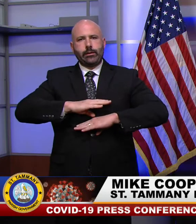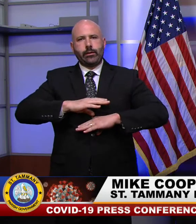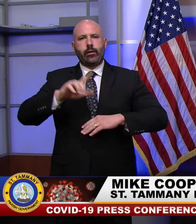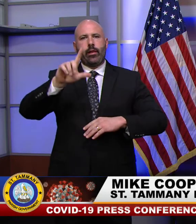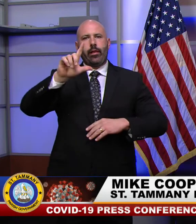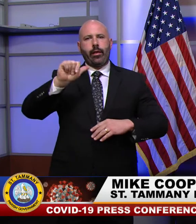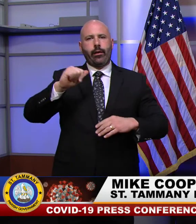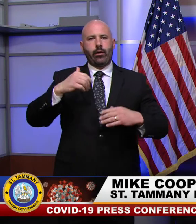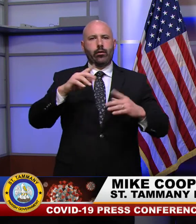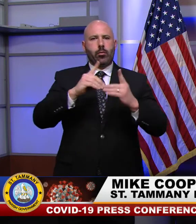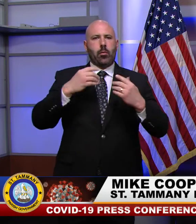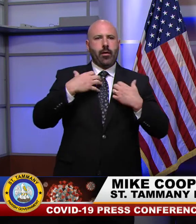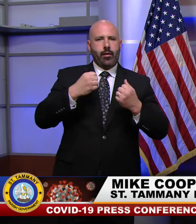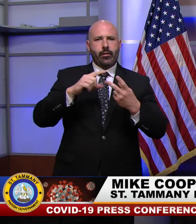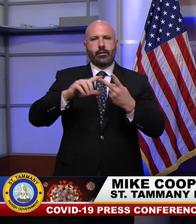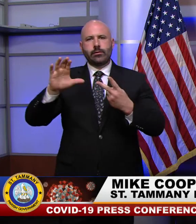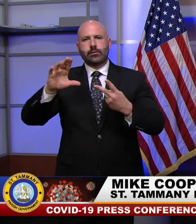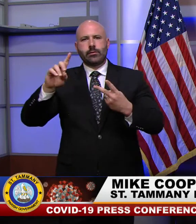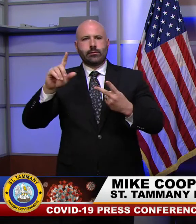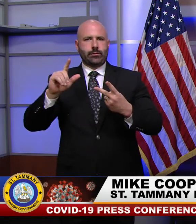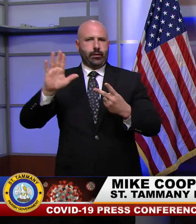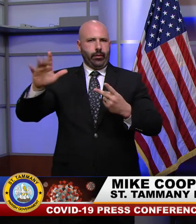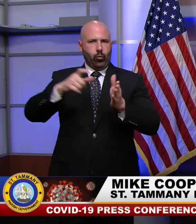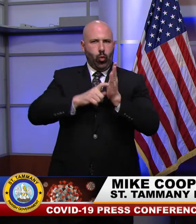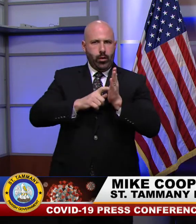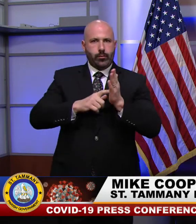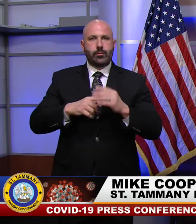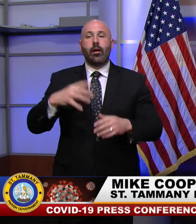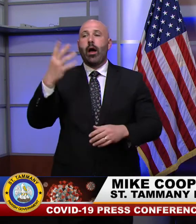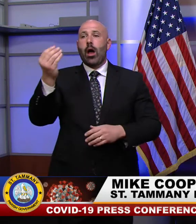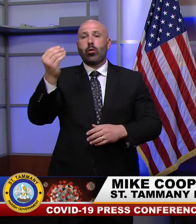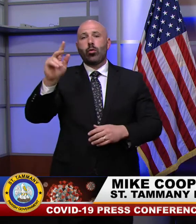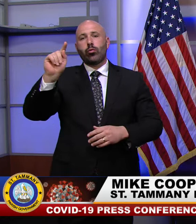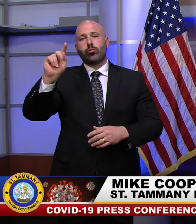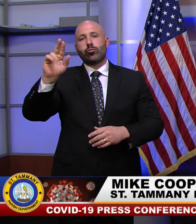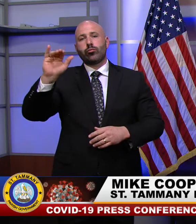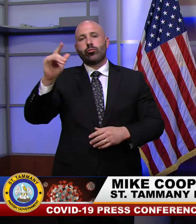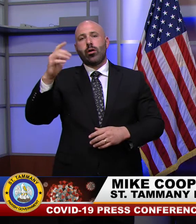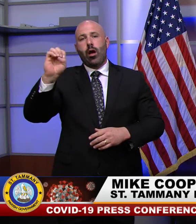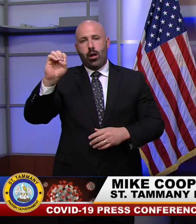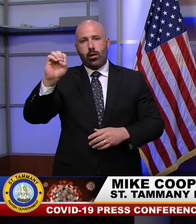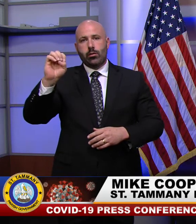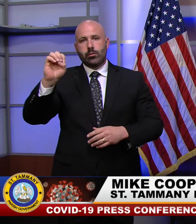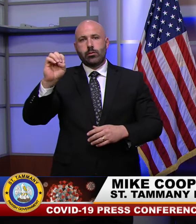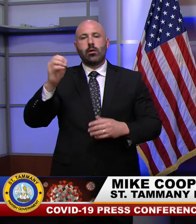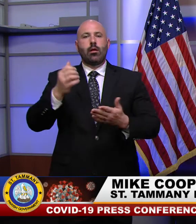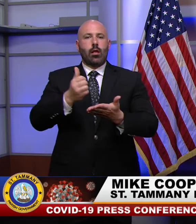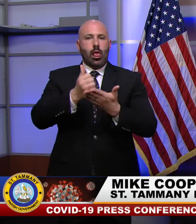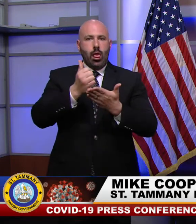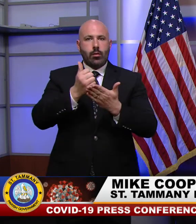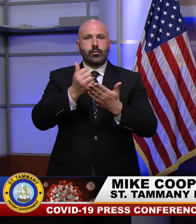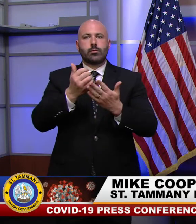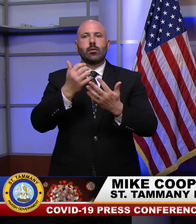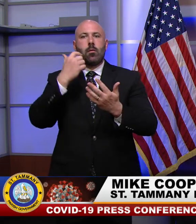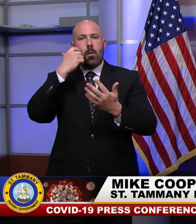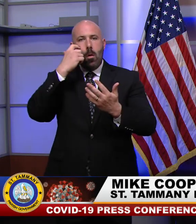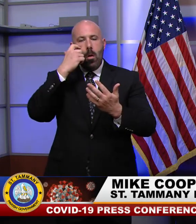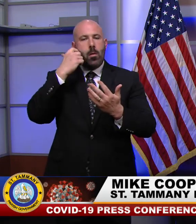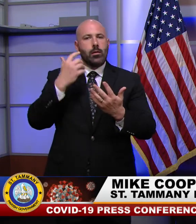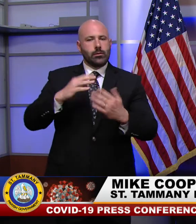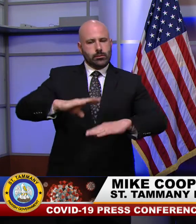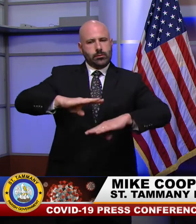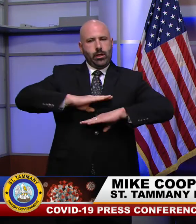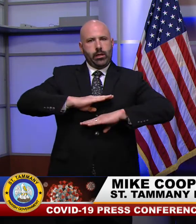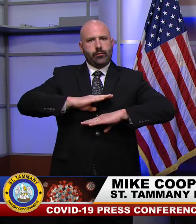expectations. Outdoor triage helps decrease the number of individuals entering and leaving the